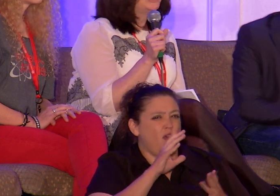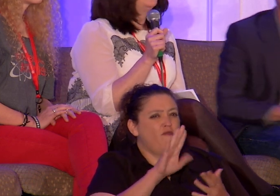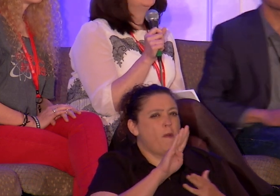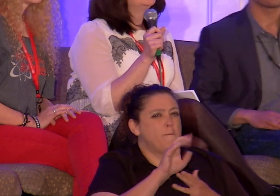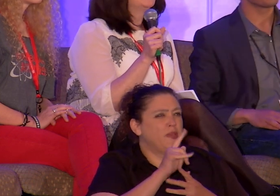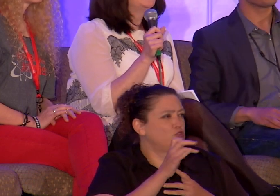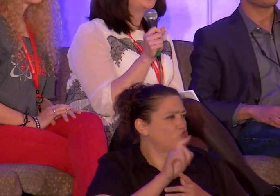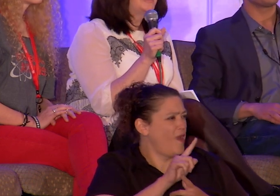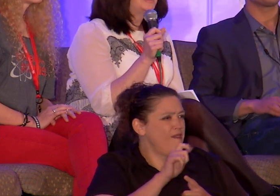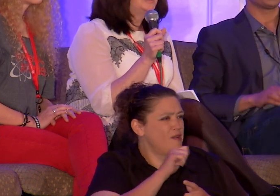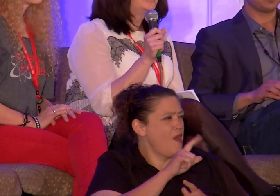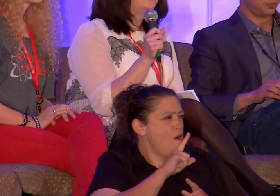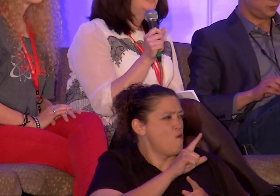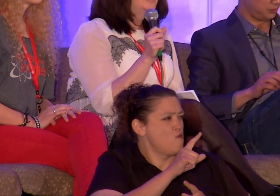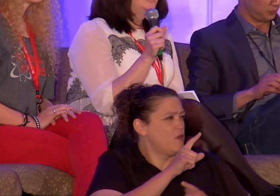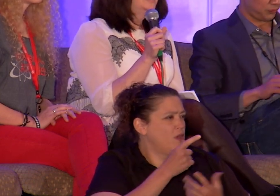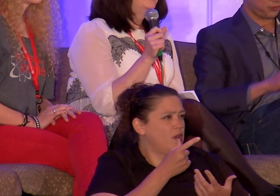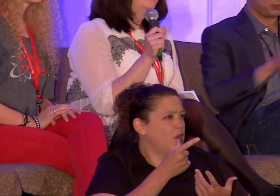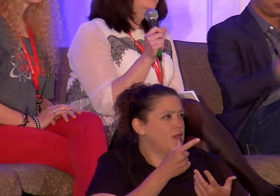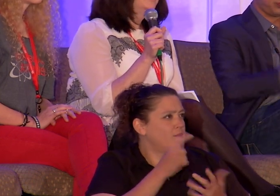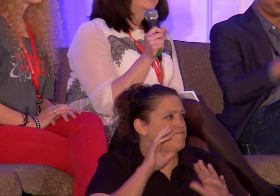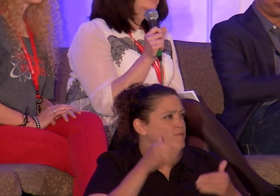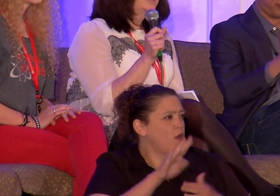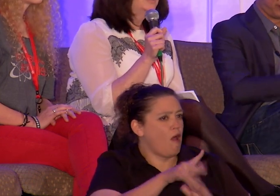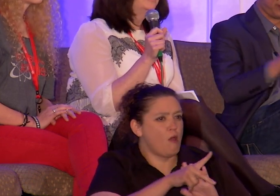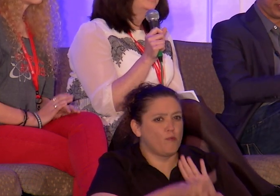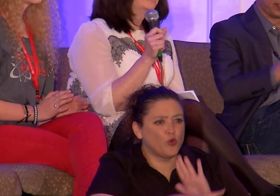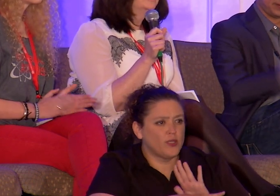its principles, a betrayal of